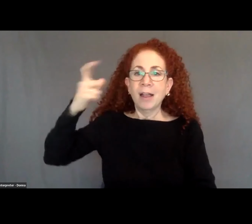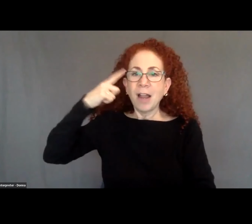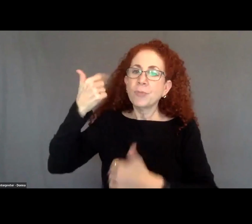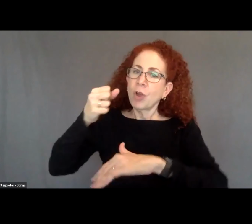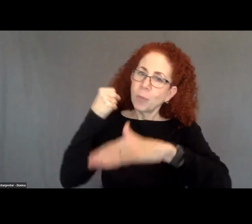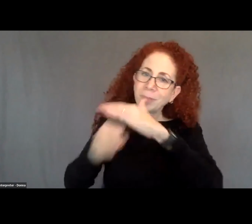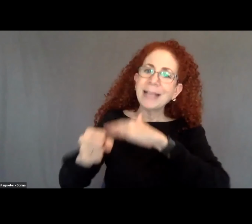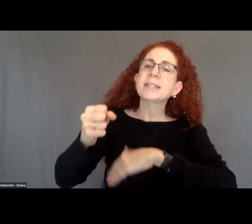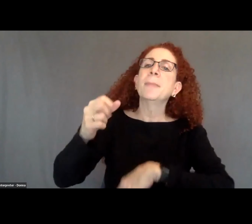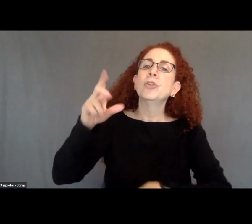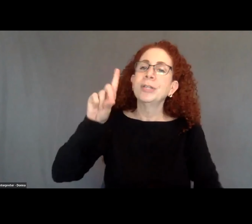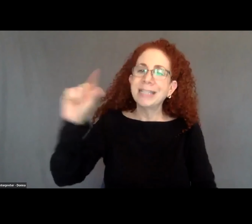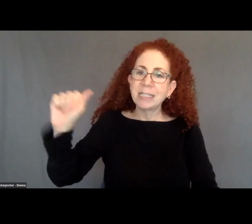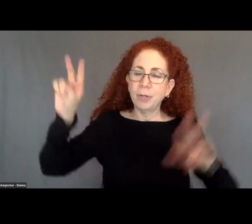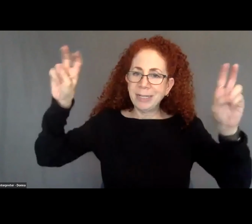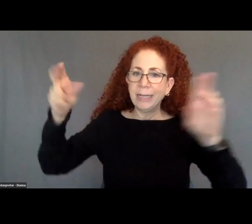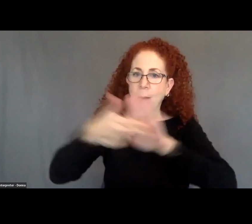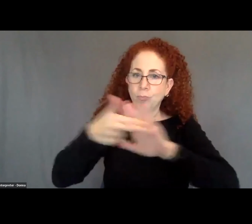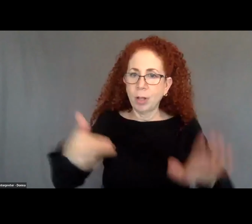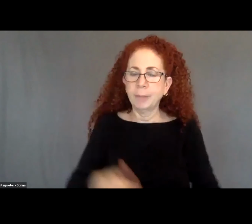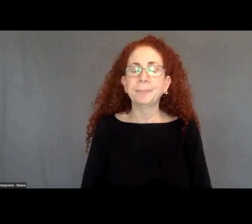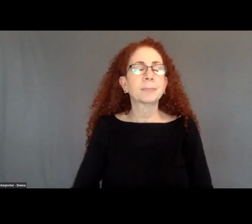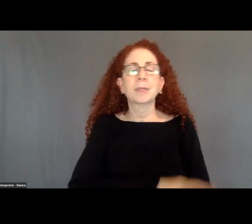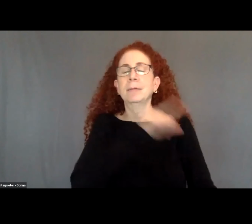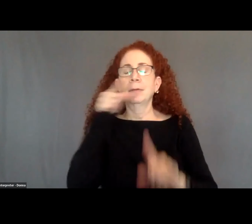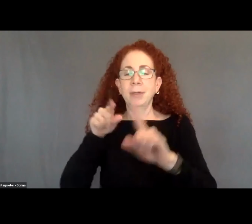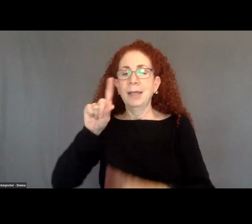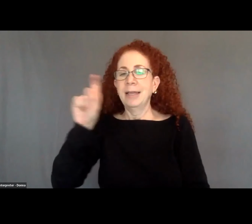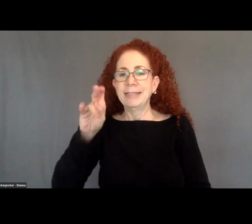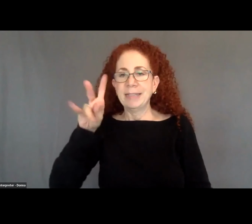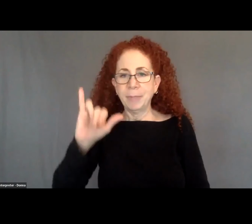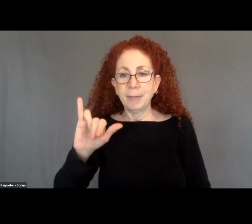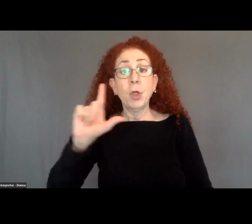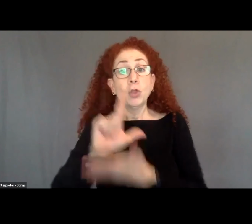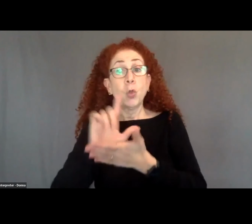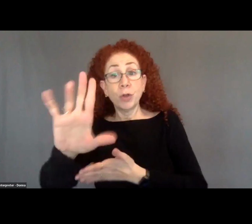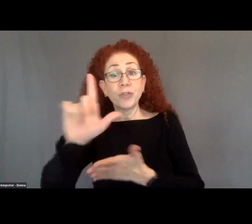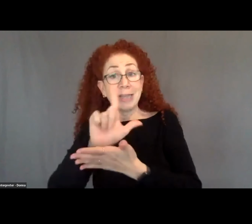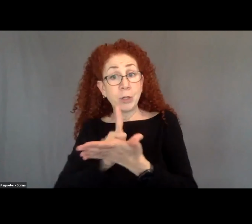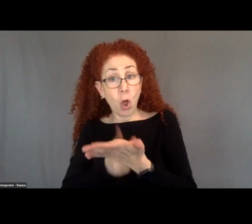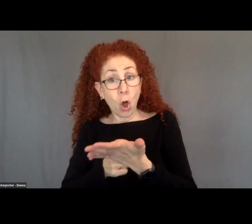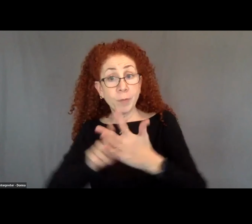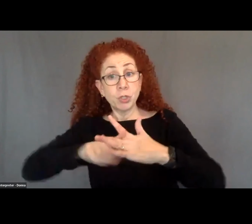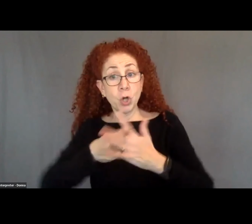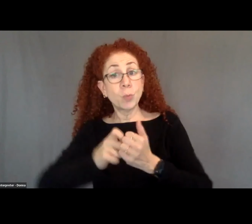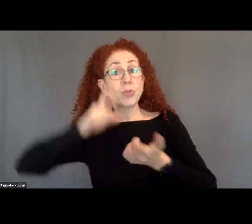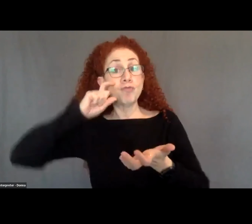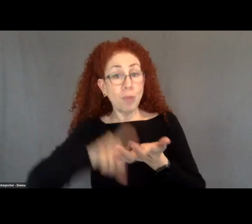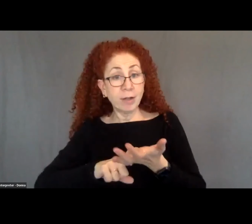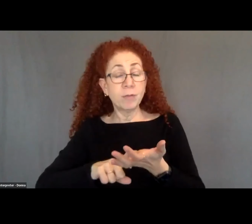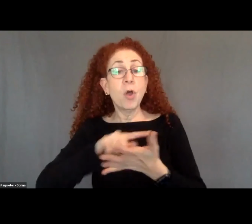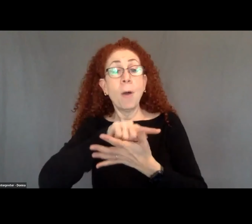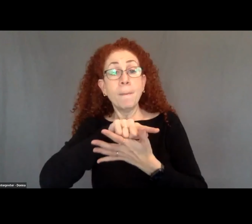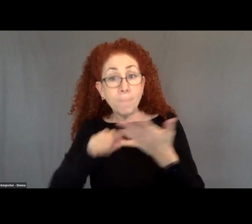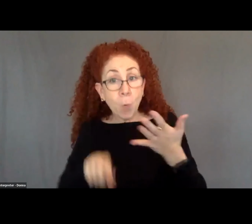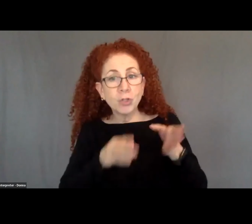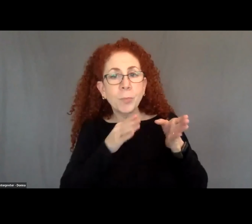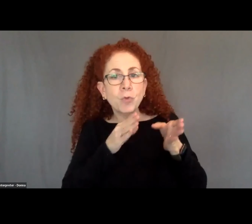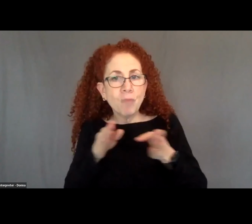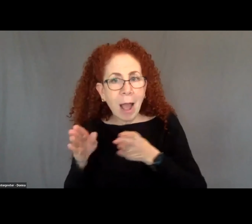disability umbrella. So back to Zebley. The lawyer's legal argument began with a recognition of the multiple routes